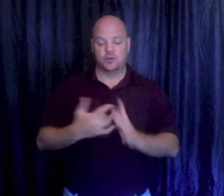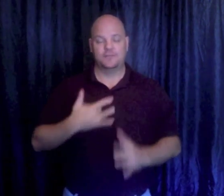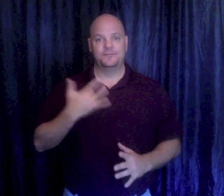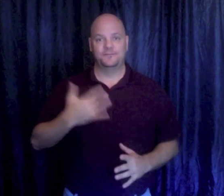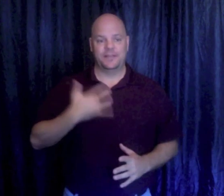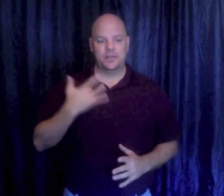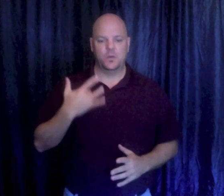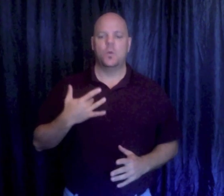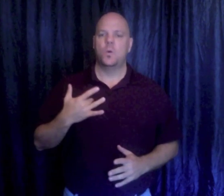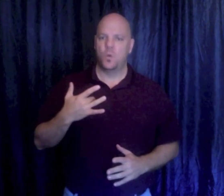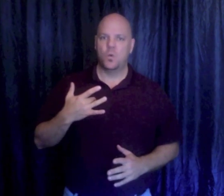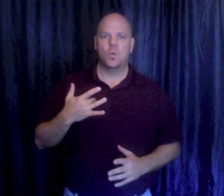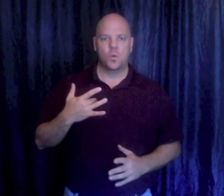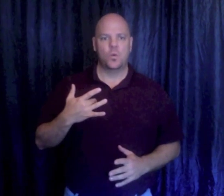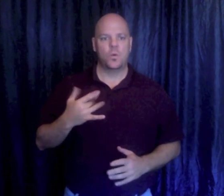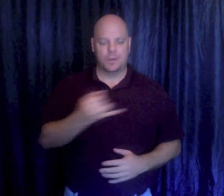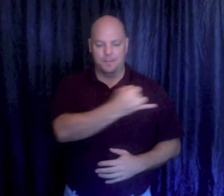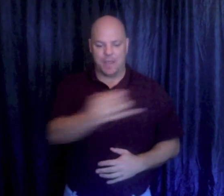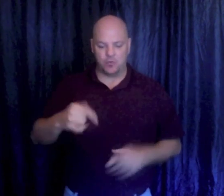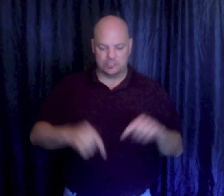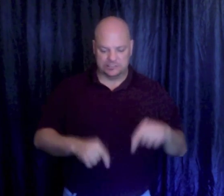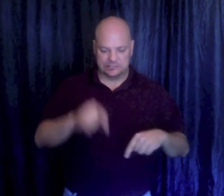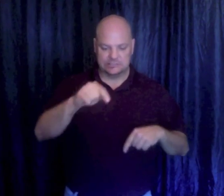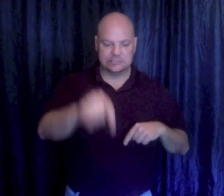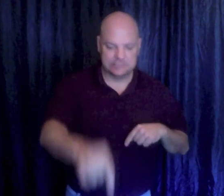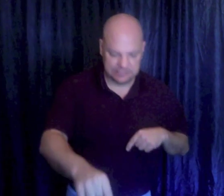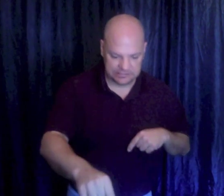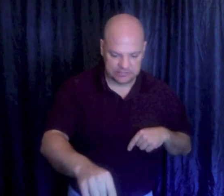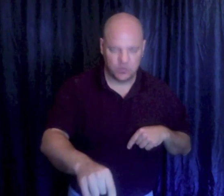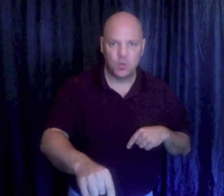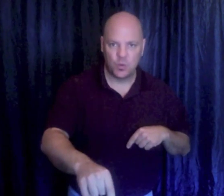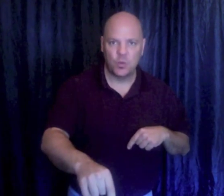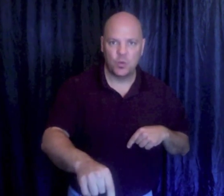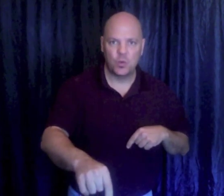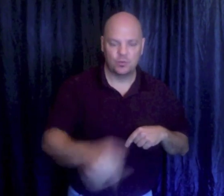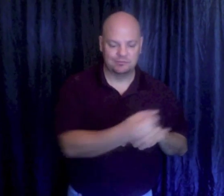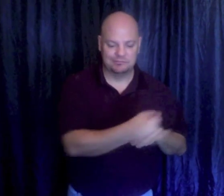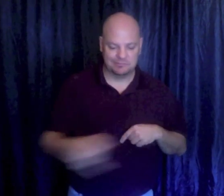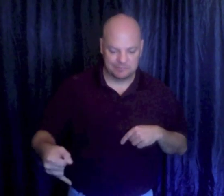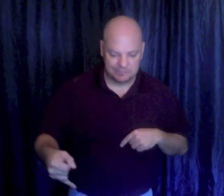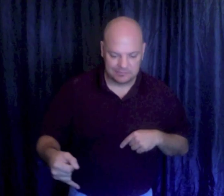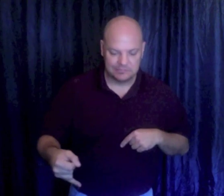over the boundary. That's where you cross over the line of what someone's standards are.